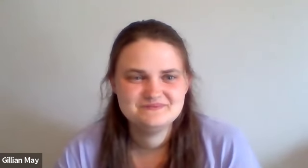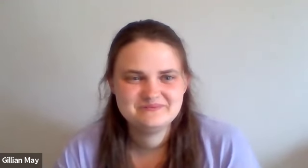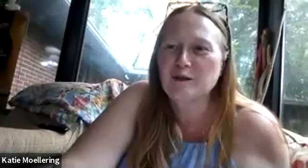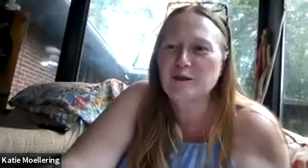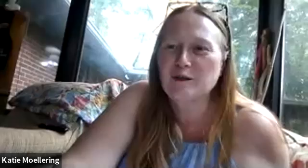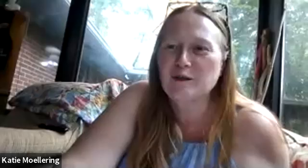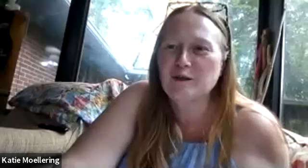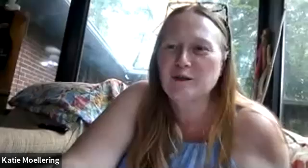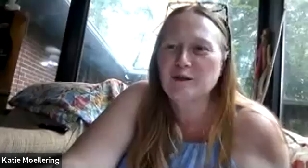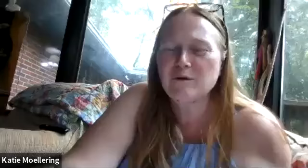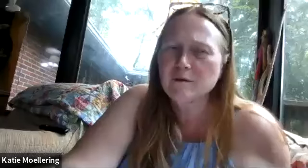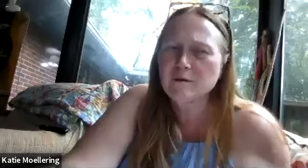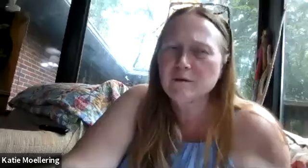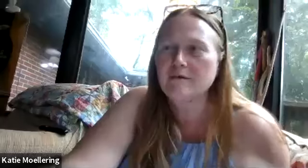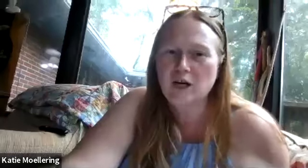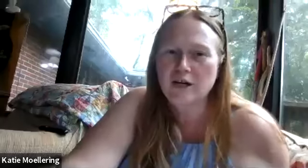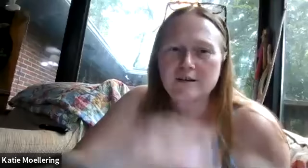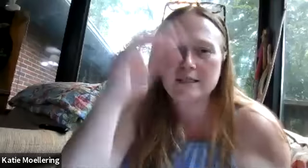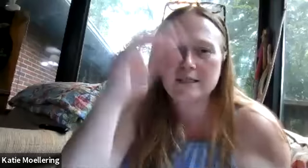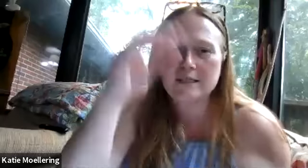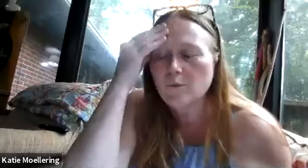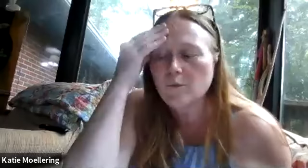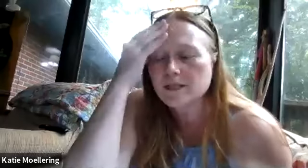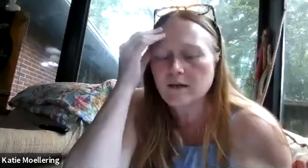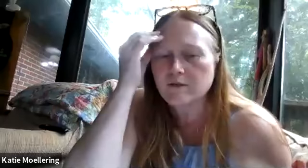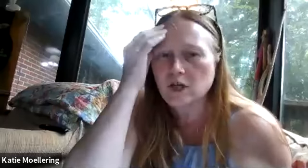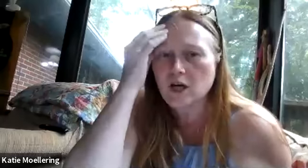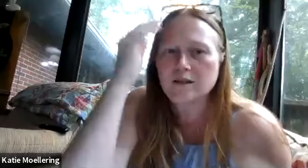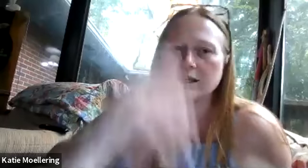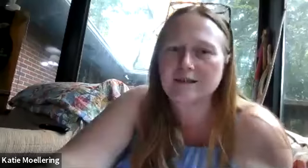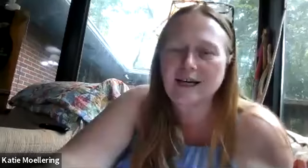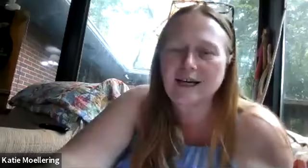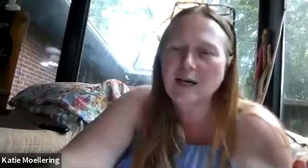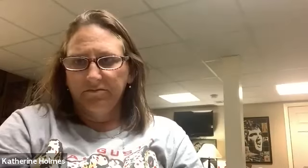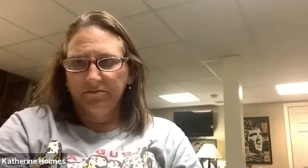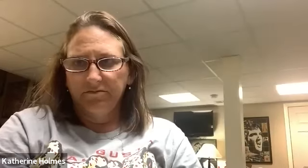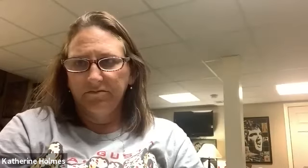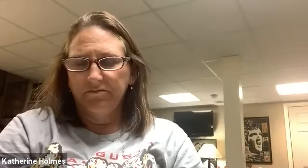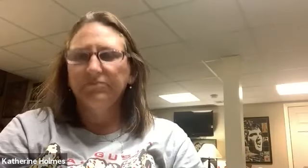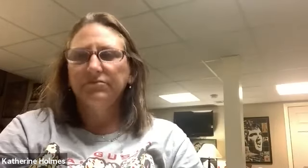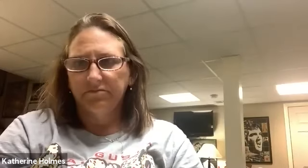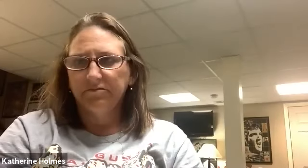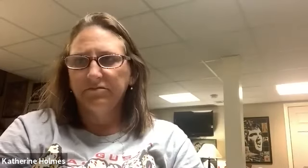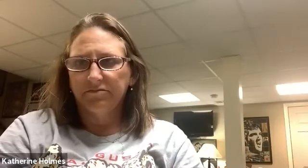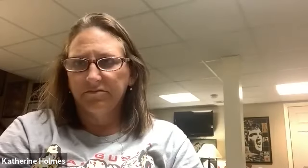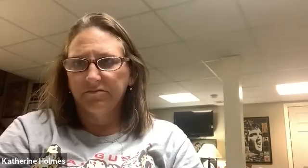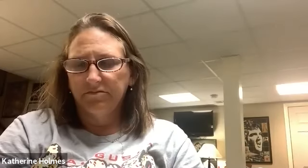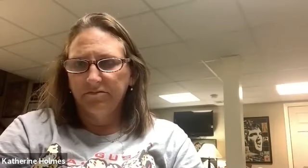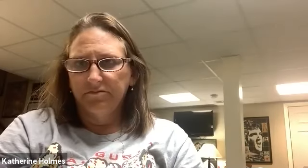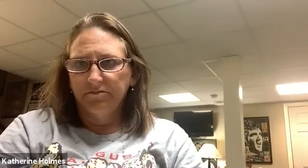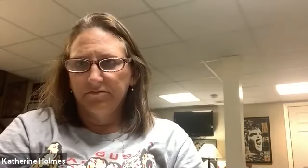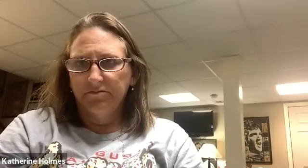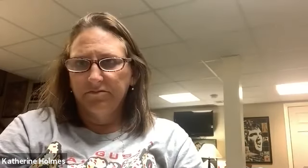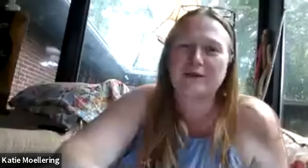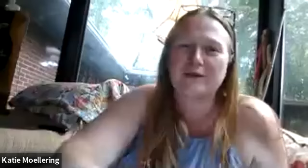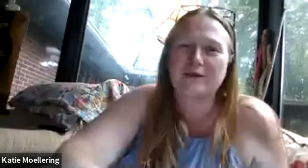like when you said earlier, if you don't remember the sign for dog, and I was thinking, what is the sign for dog? Like, I could probably like Pictionary it, but I don't know if I'd get